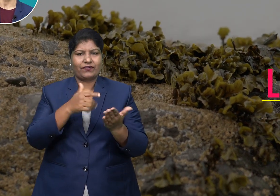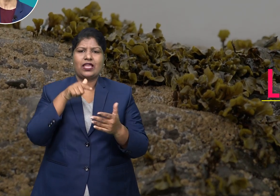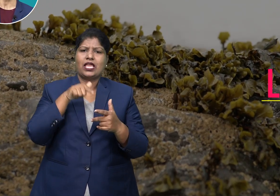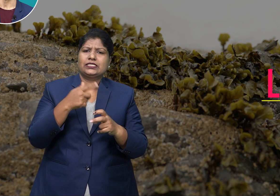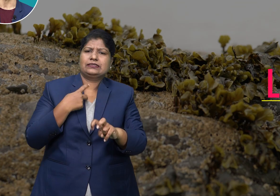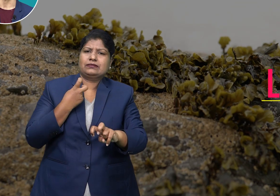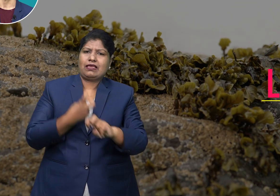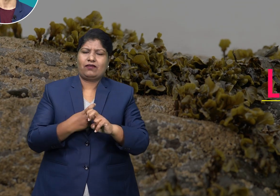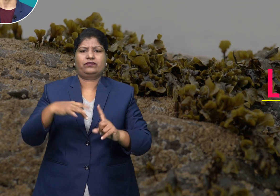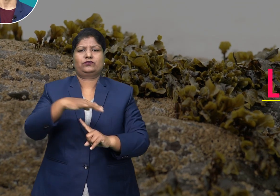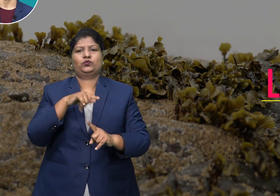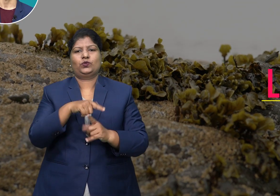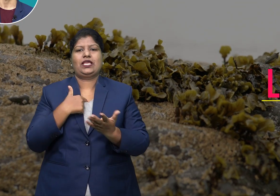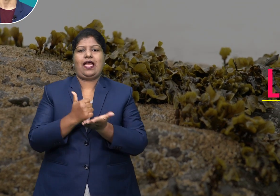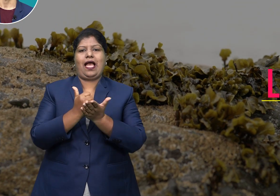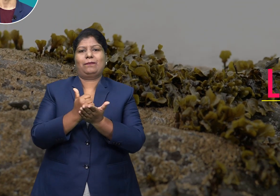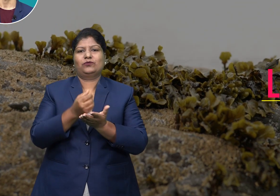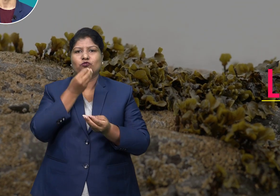extreme conditions.